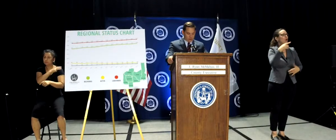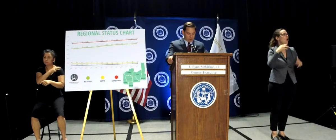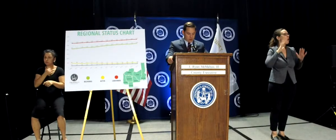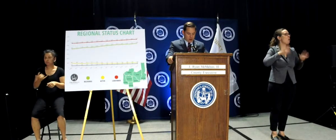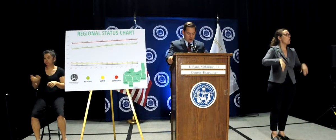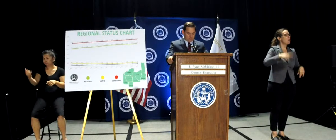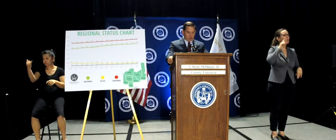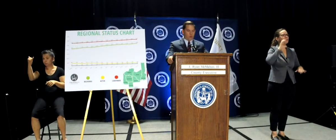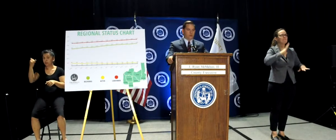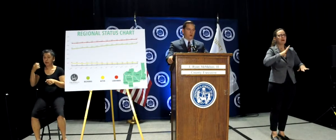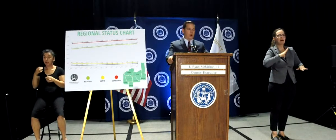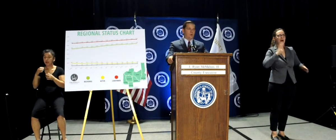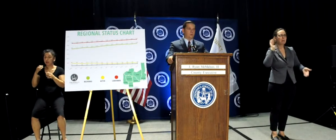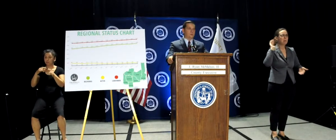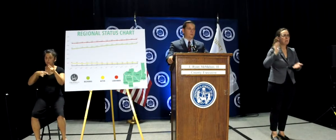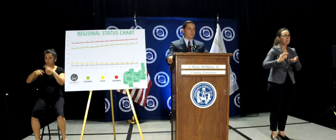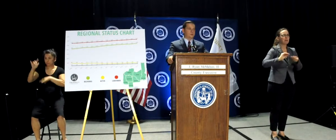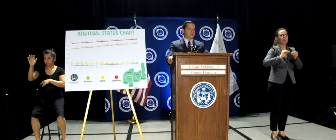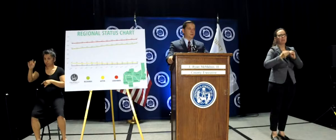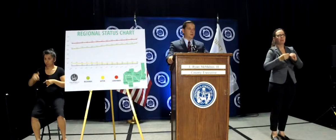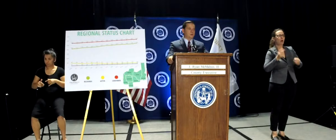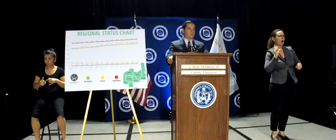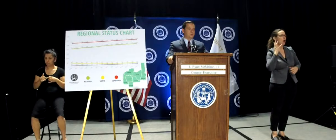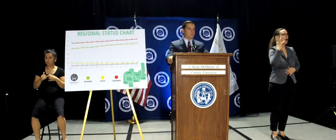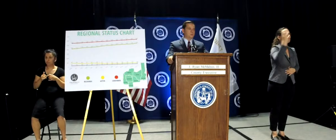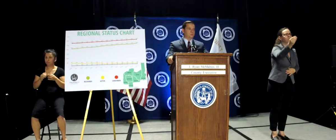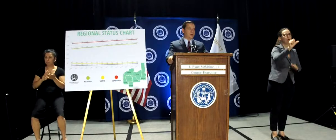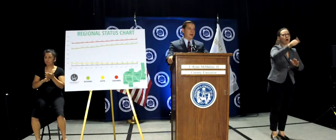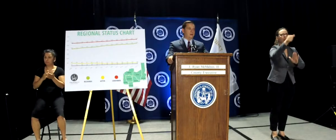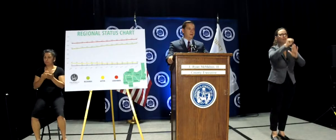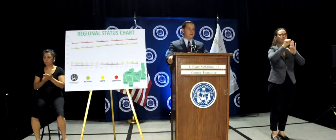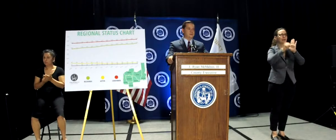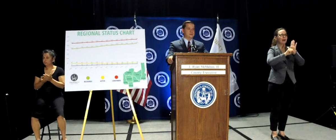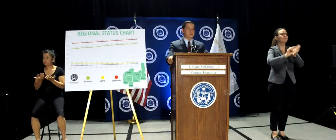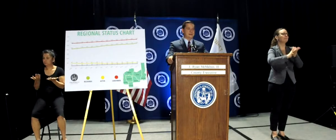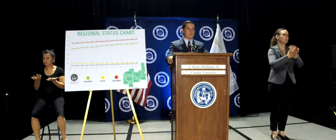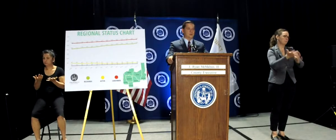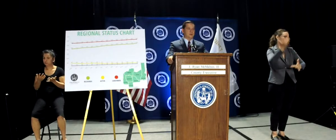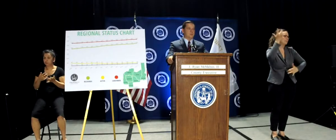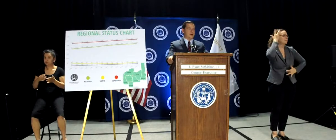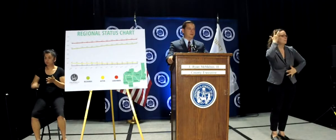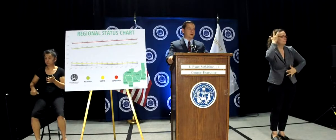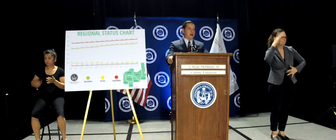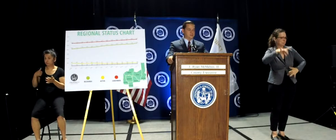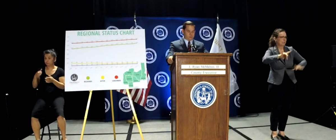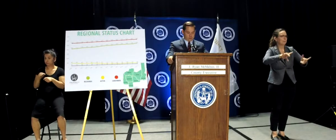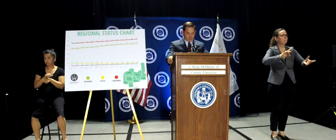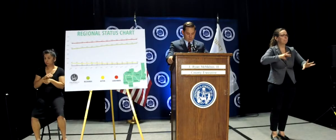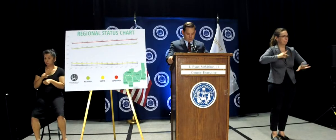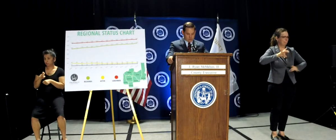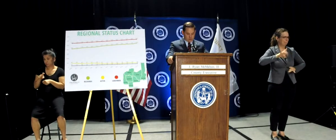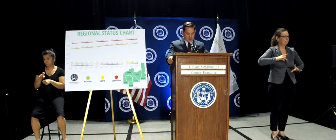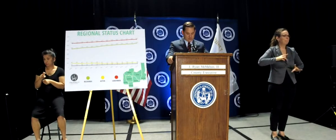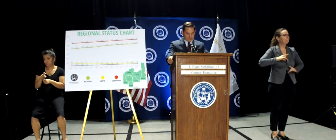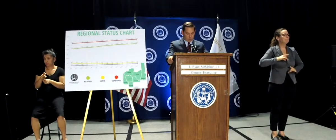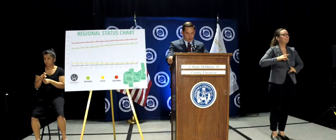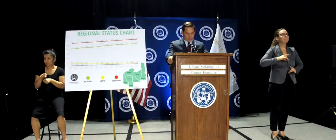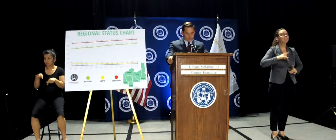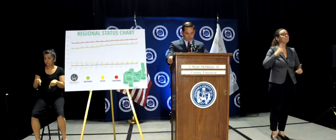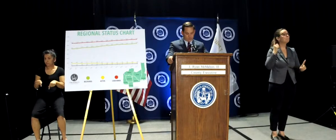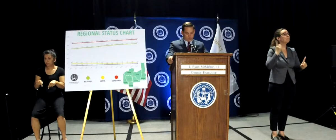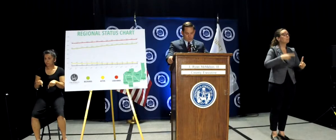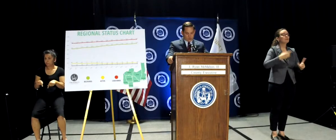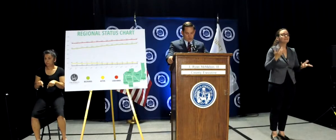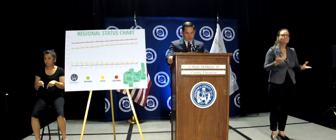York. But overall, the reality is this hasn't really impacted our hospital numbers at this